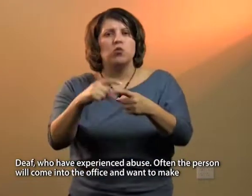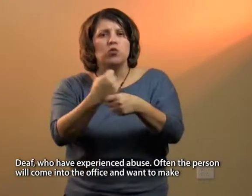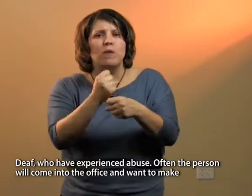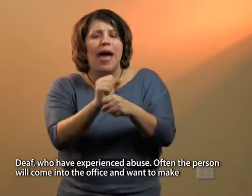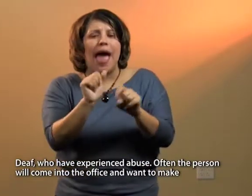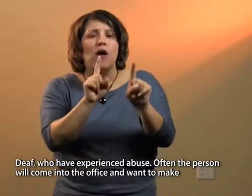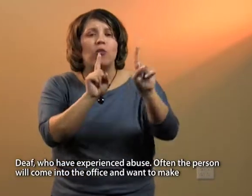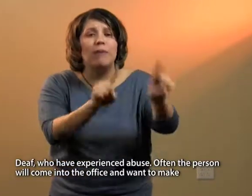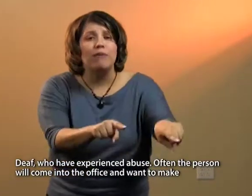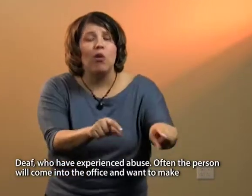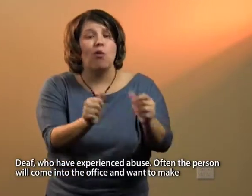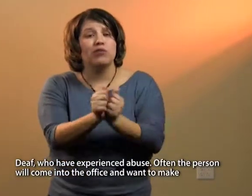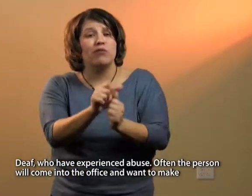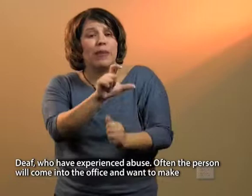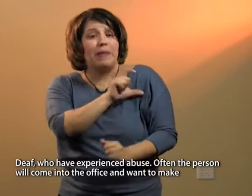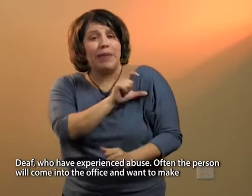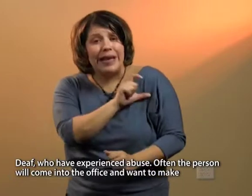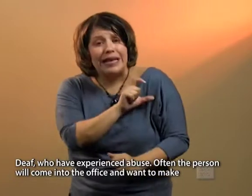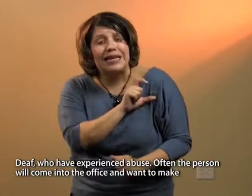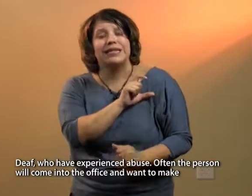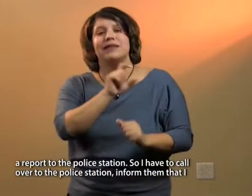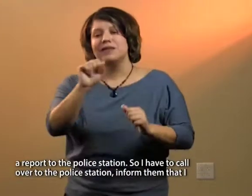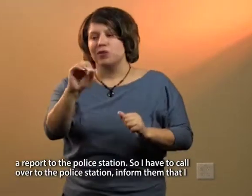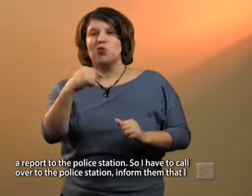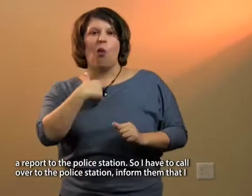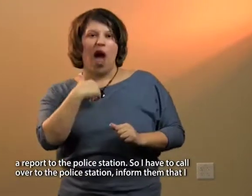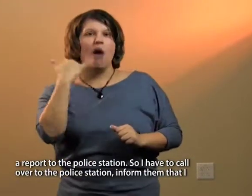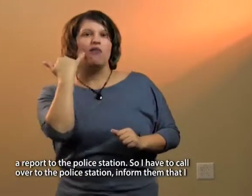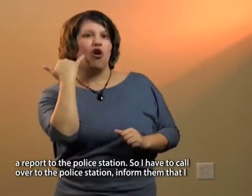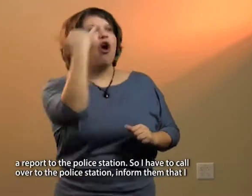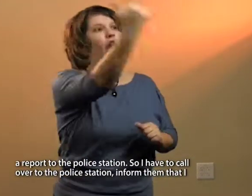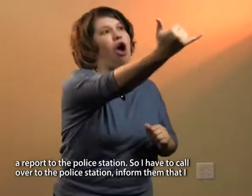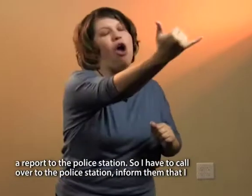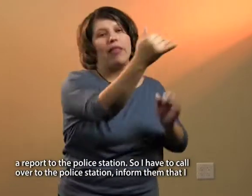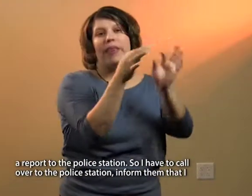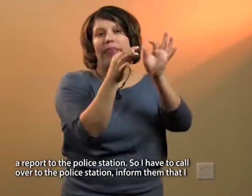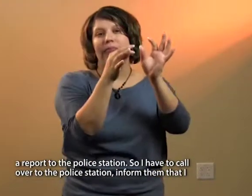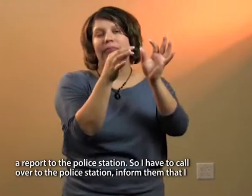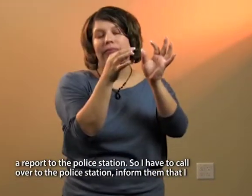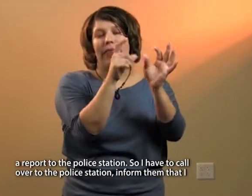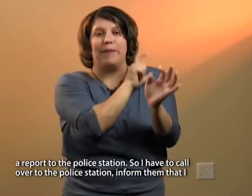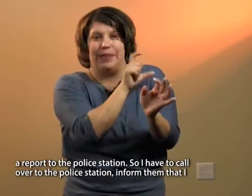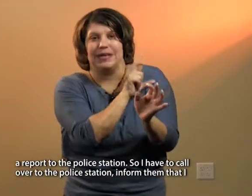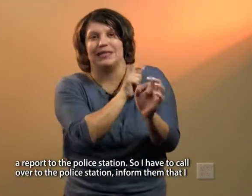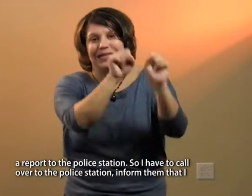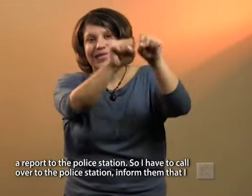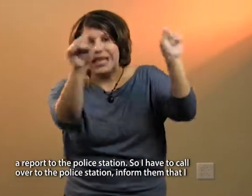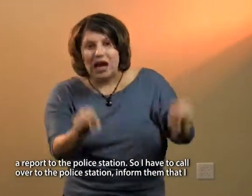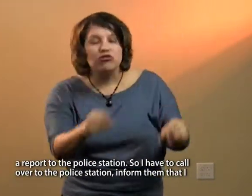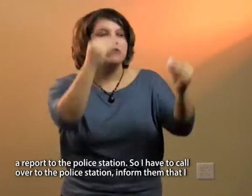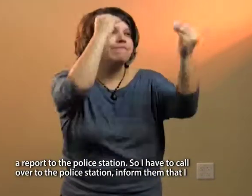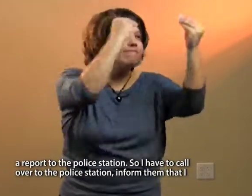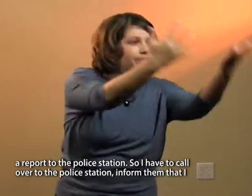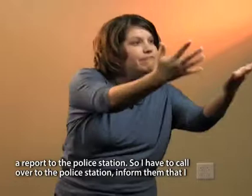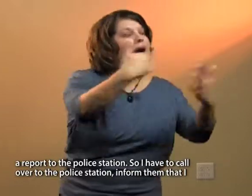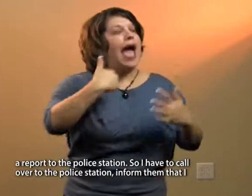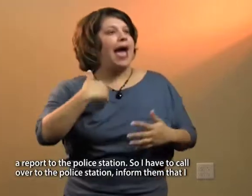person will come into the office and want to make a report to the police station so i have to call over to the police station